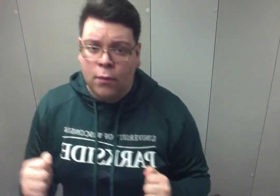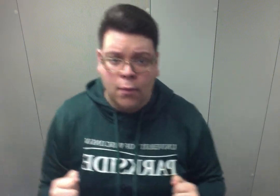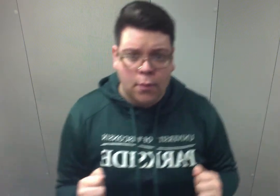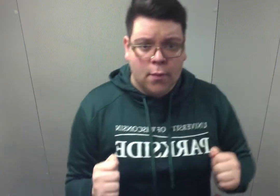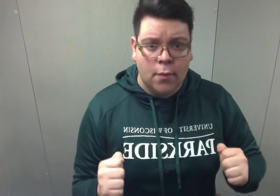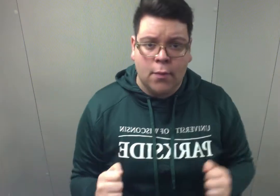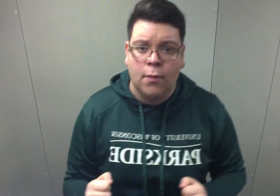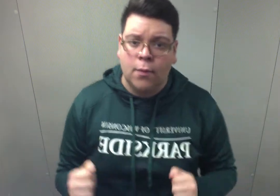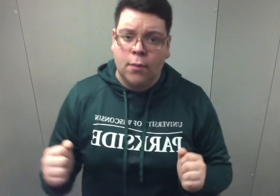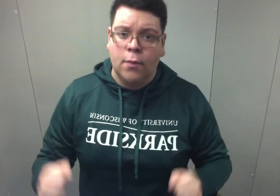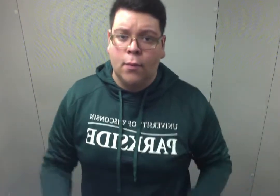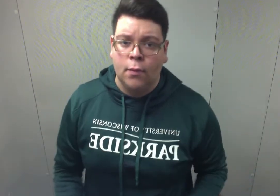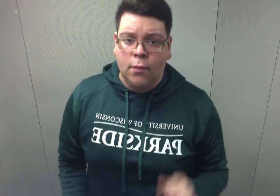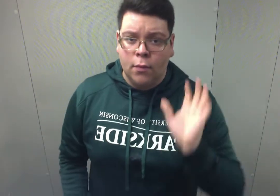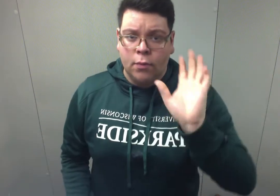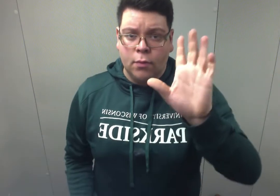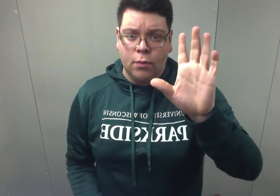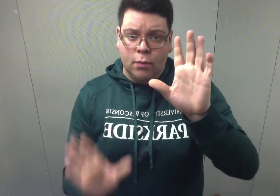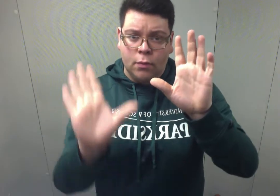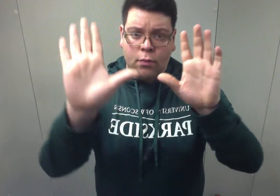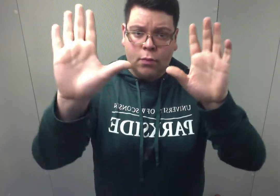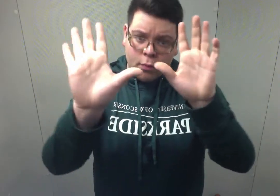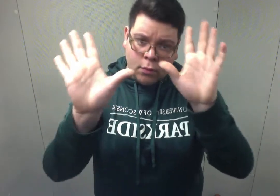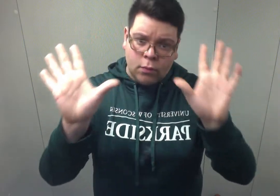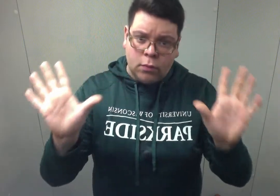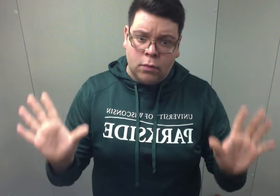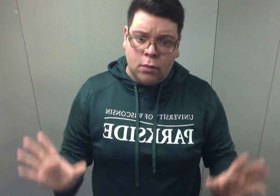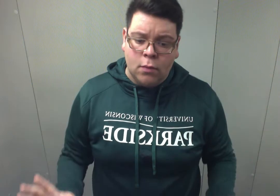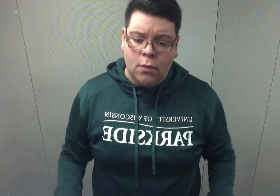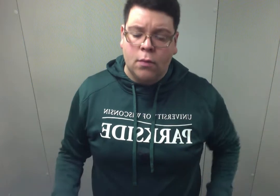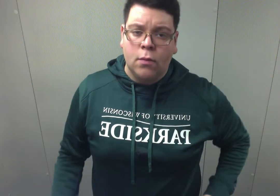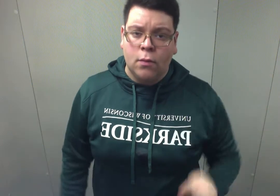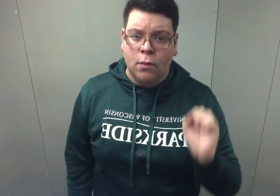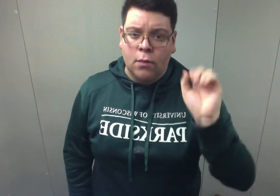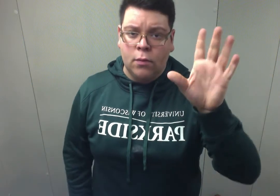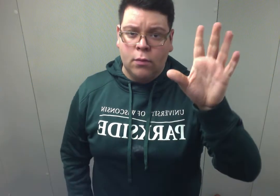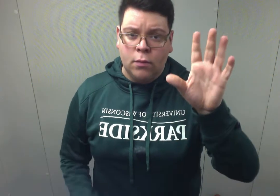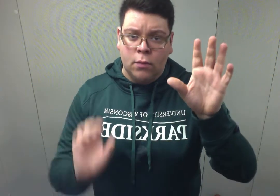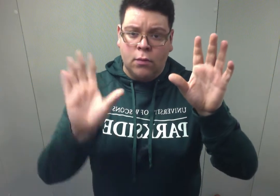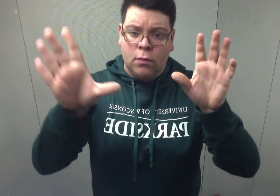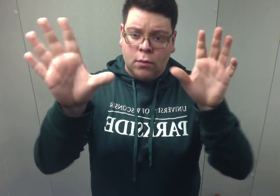from the chandelier, from the chandelier